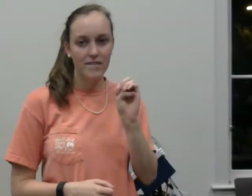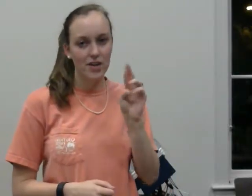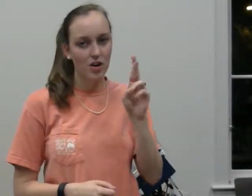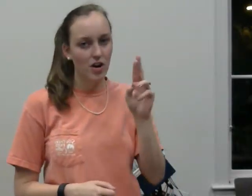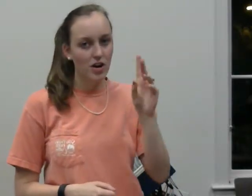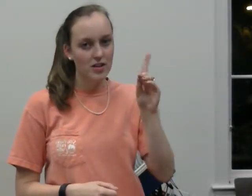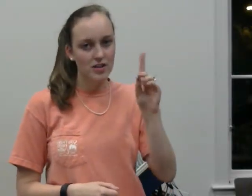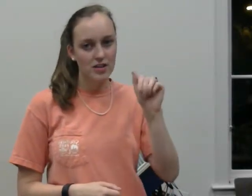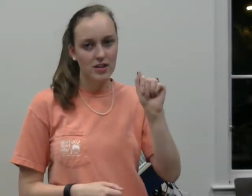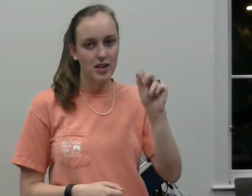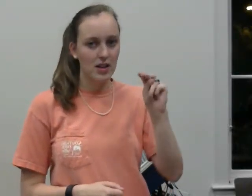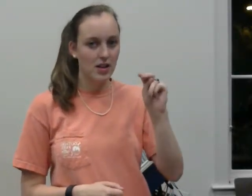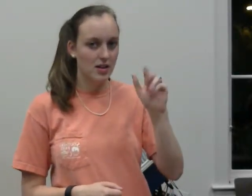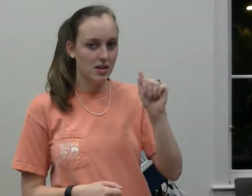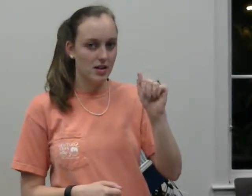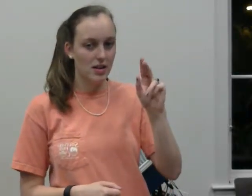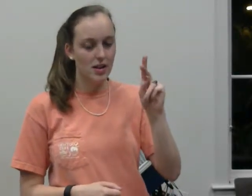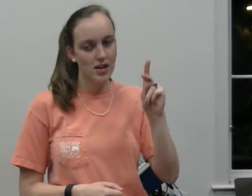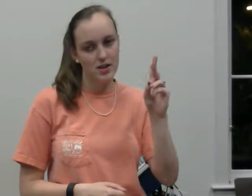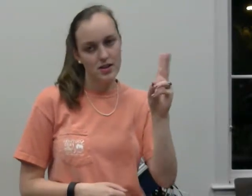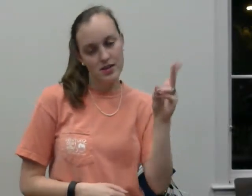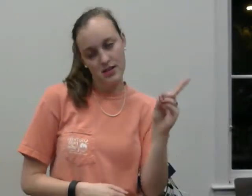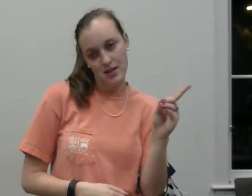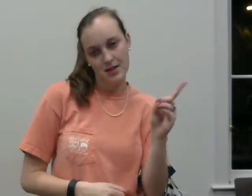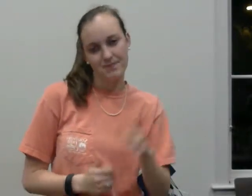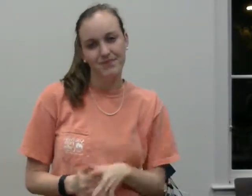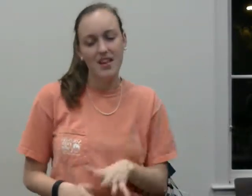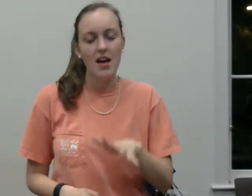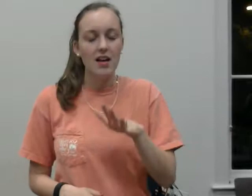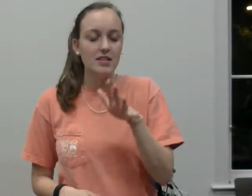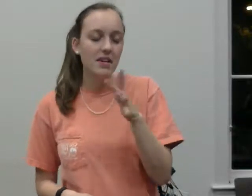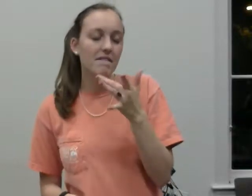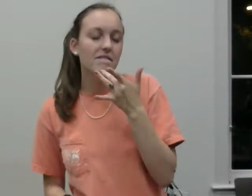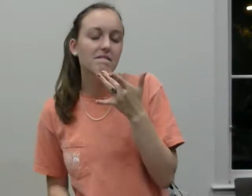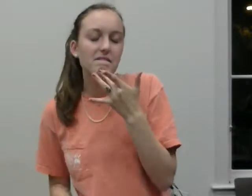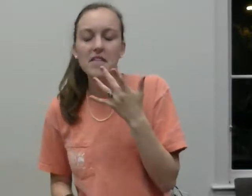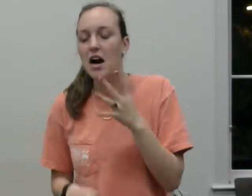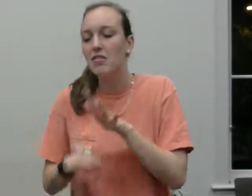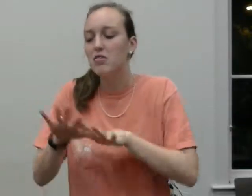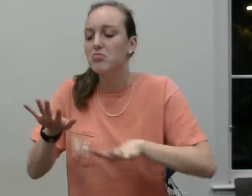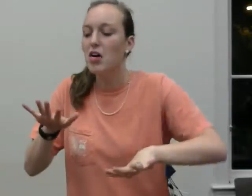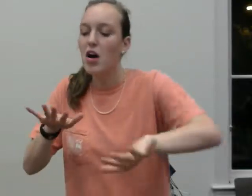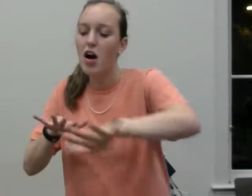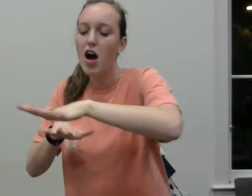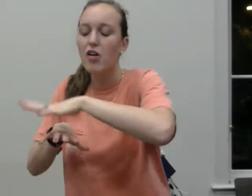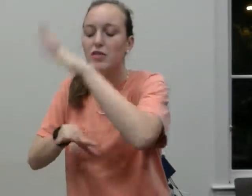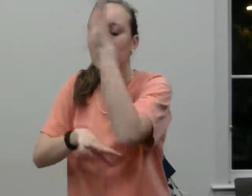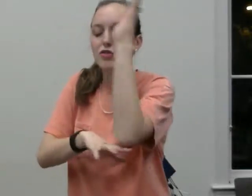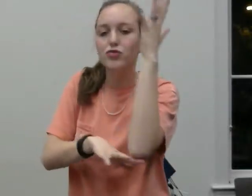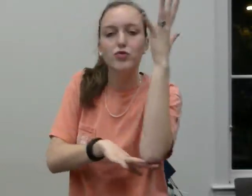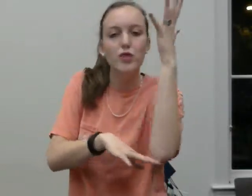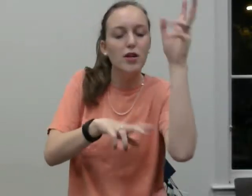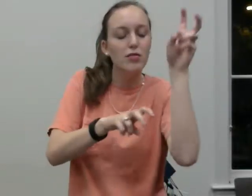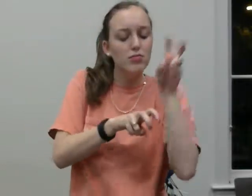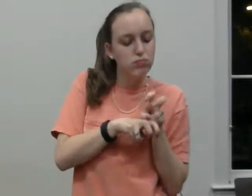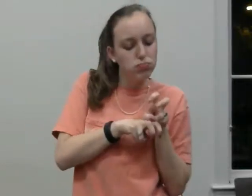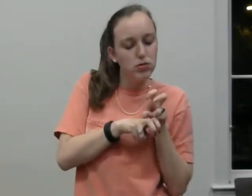He had his favorite spot out in the pasture, under a cork tree, and he would sit just quietly in the